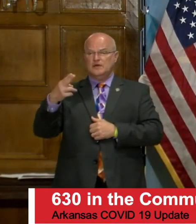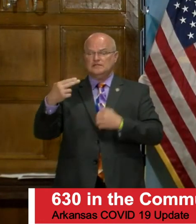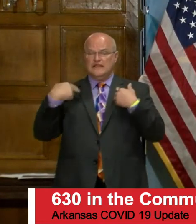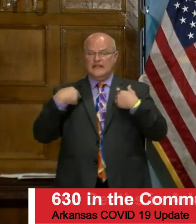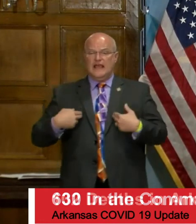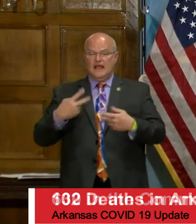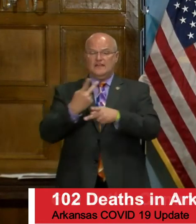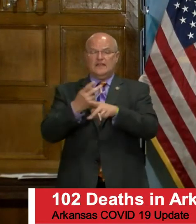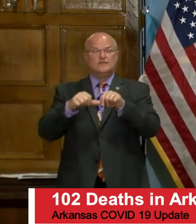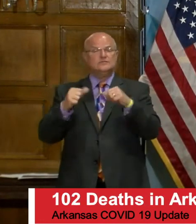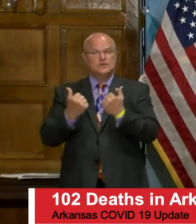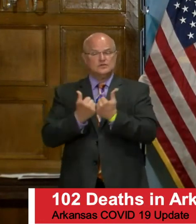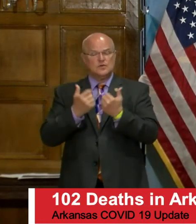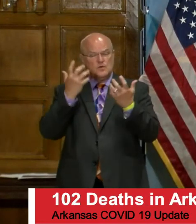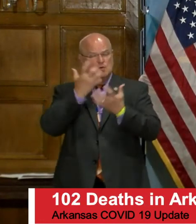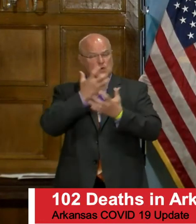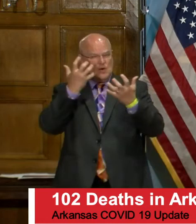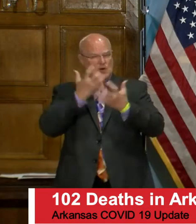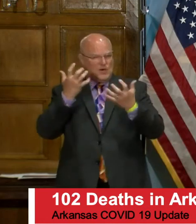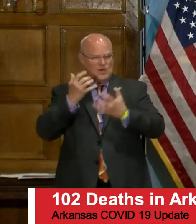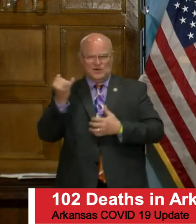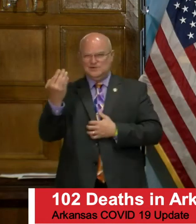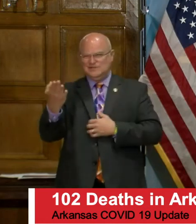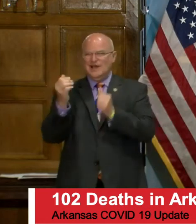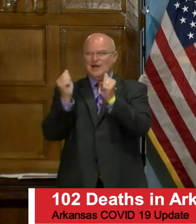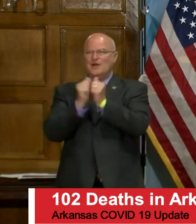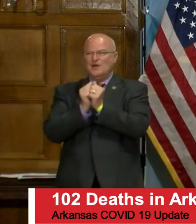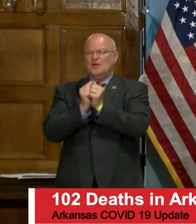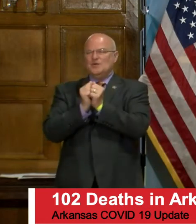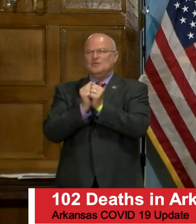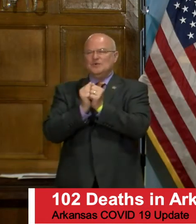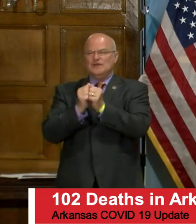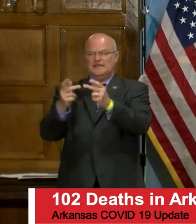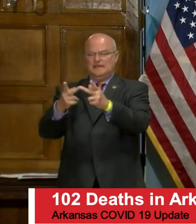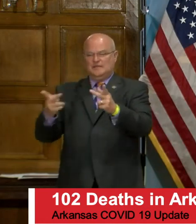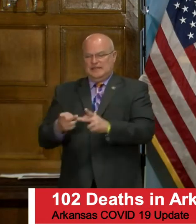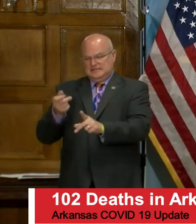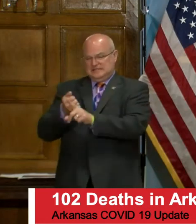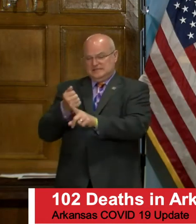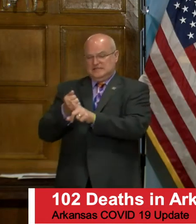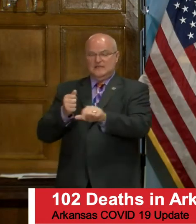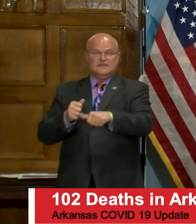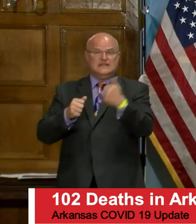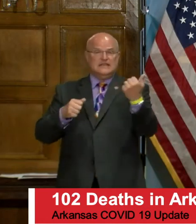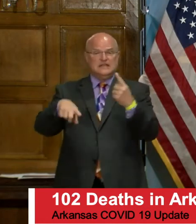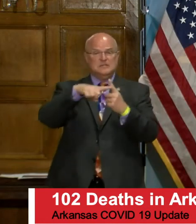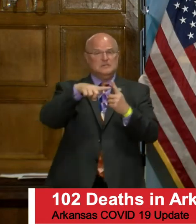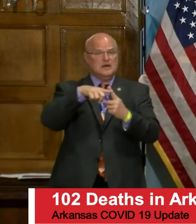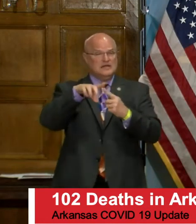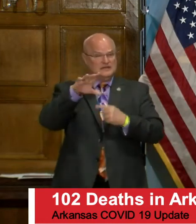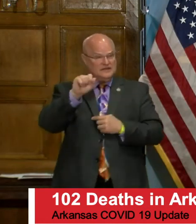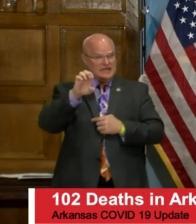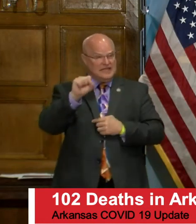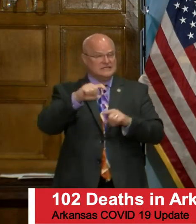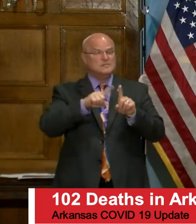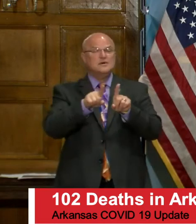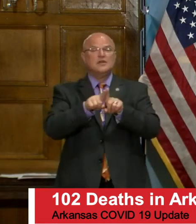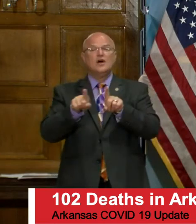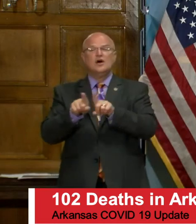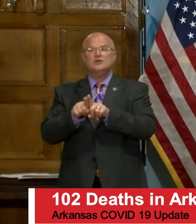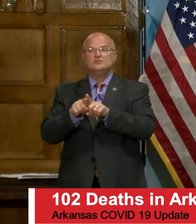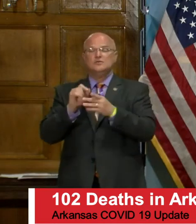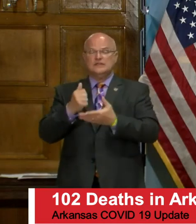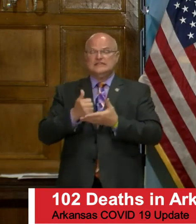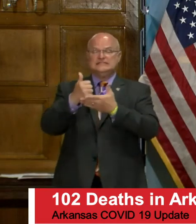Association. She's done a remarkable job both with the facilities themselves and any positive cases, but also in